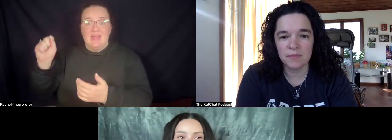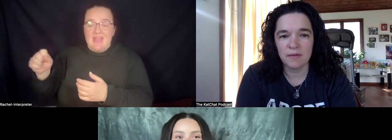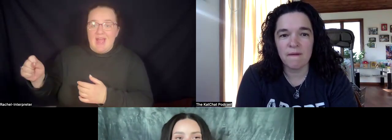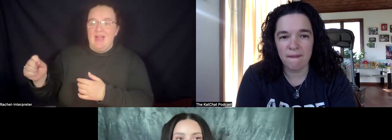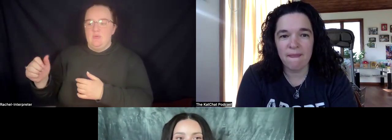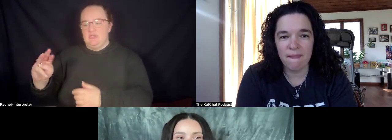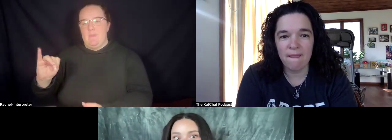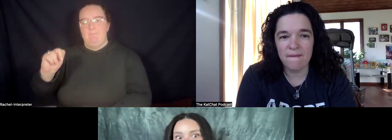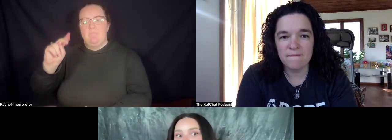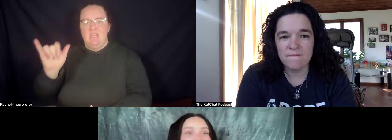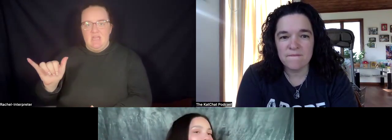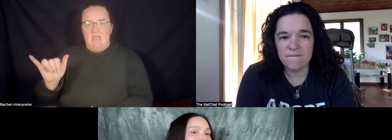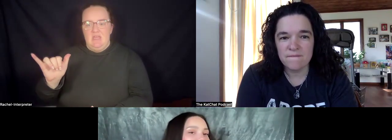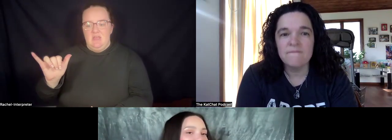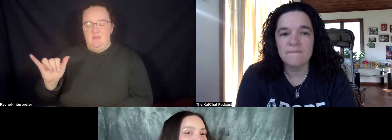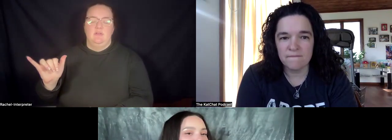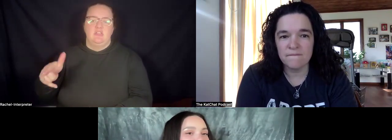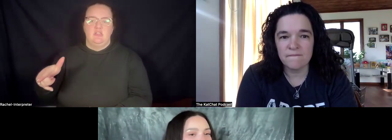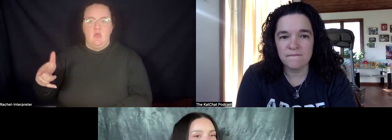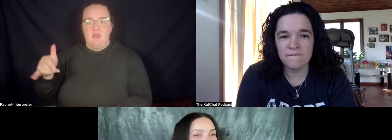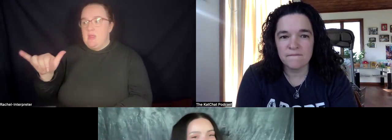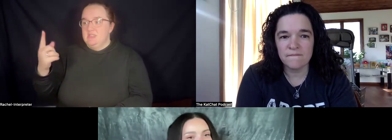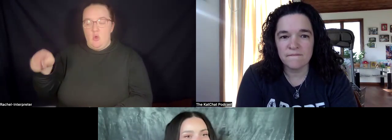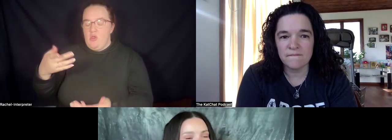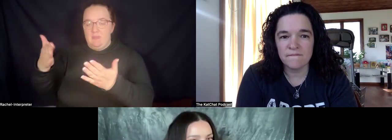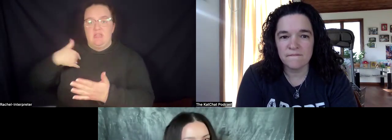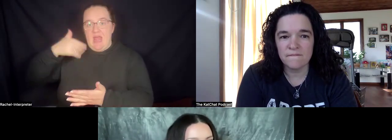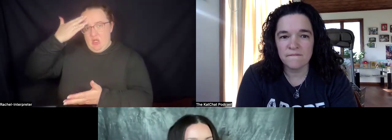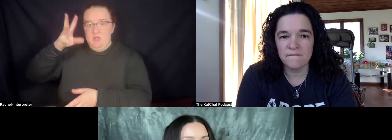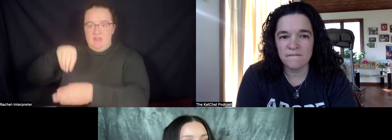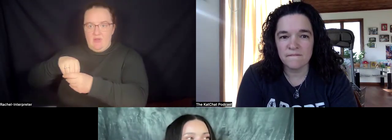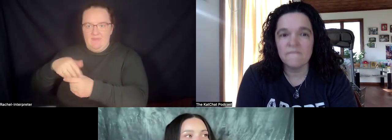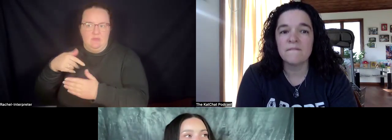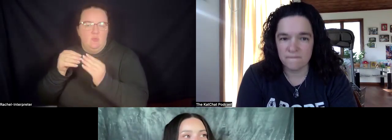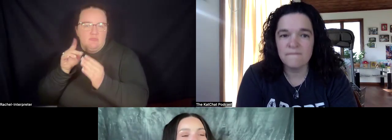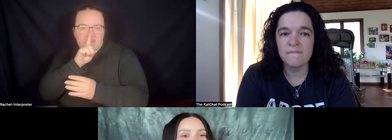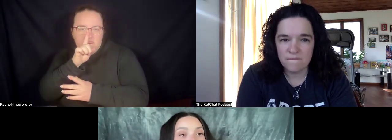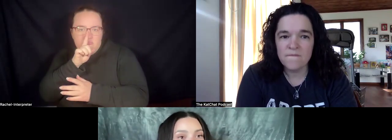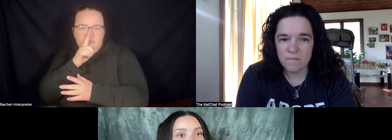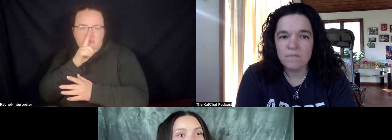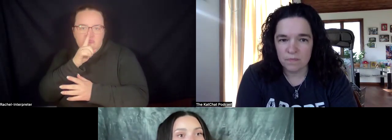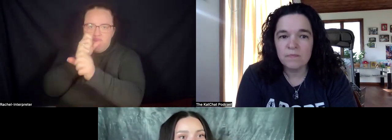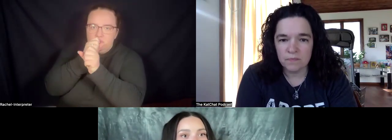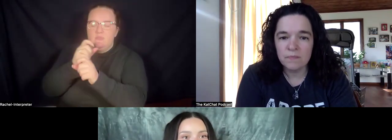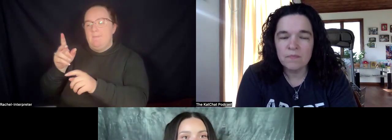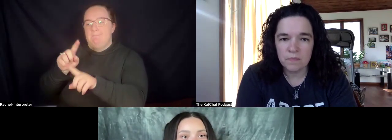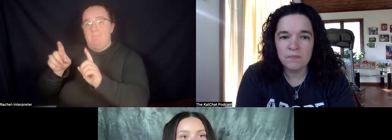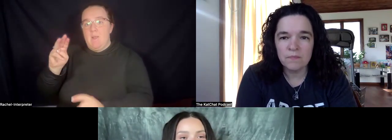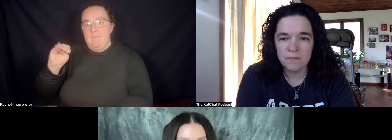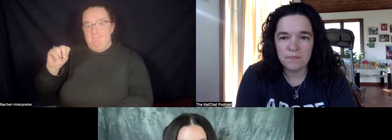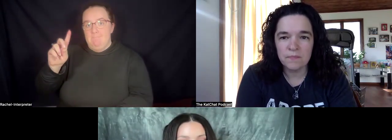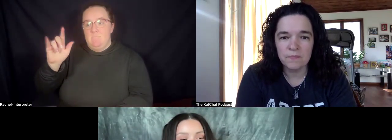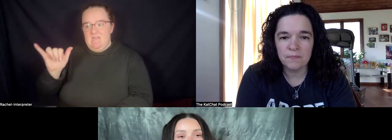was Mindy Cohn. So that was the only person they announced to me. They were like, oh, it's kind of quiet right now, but Mindy Cohn is going to be